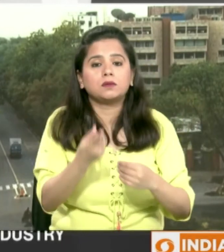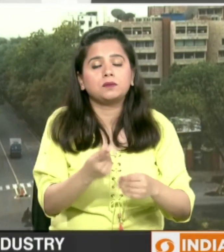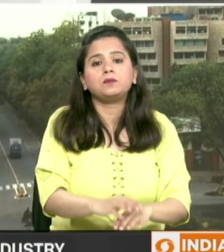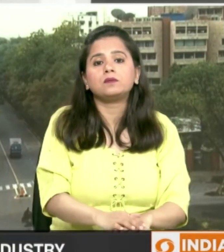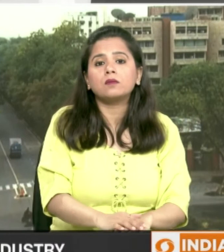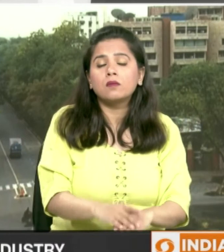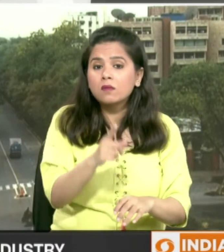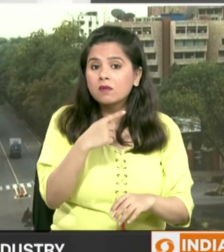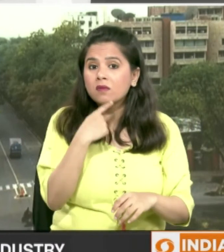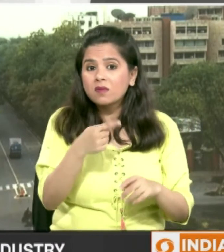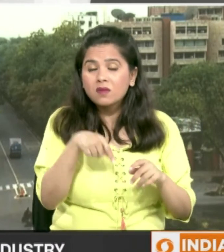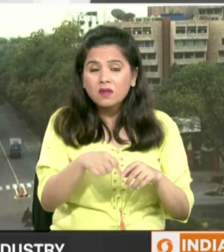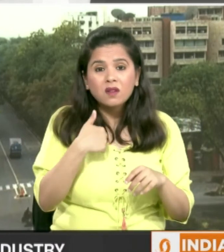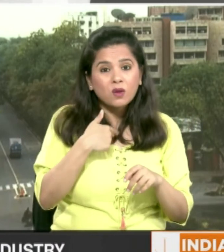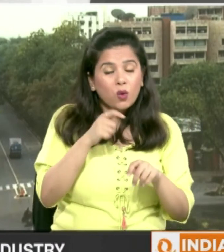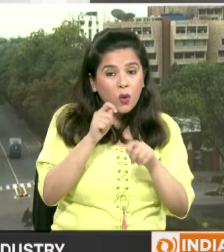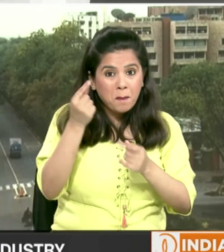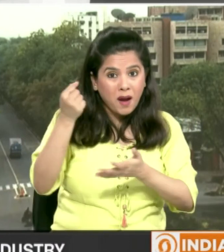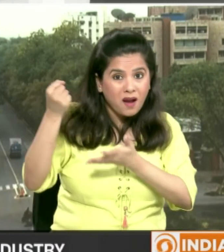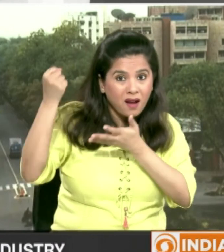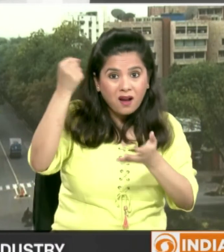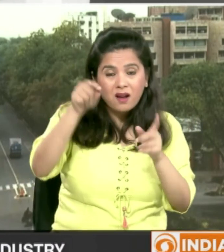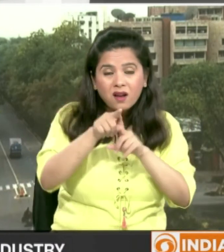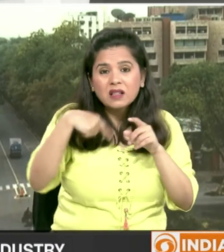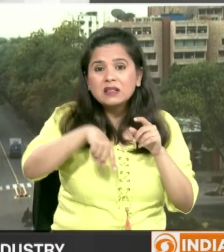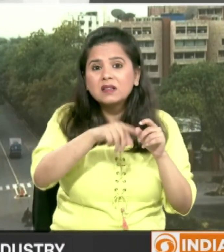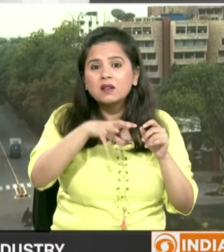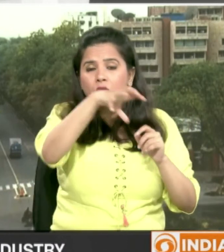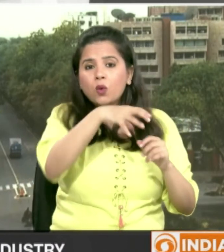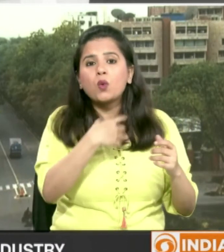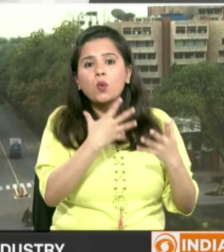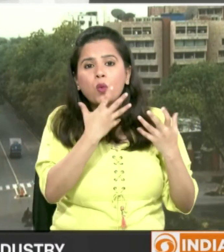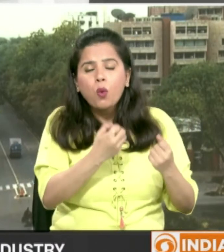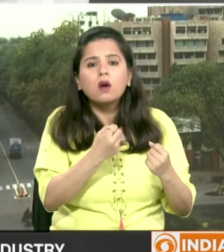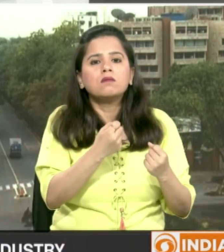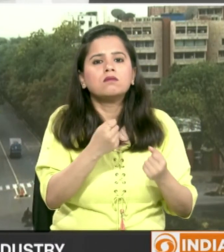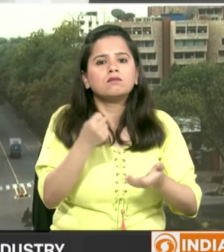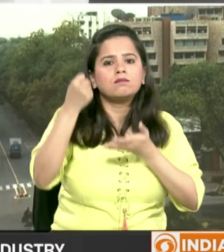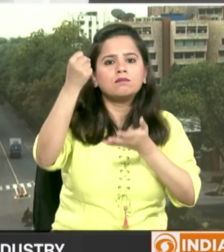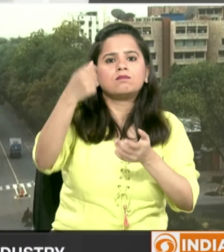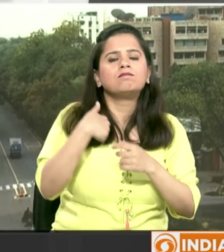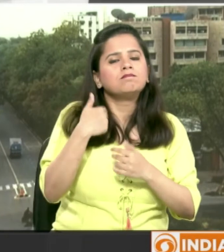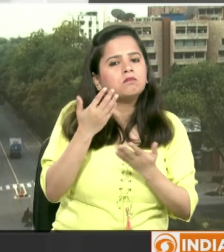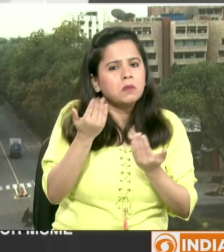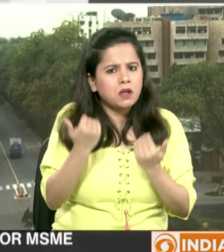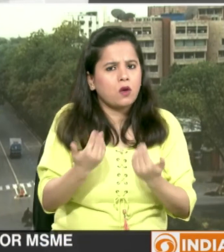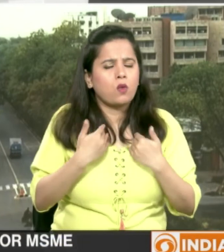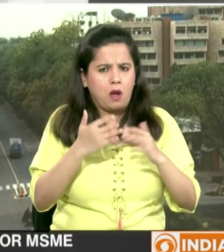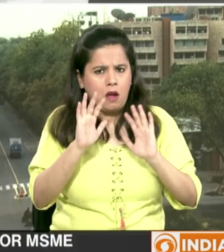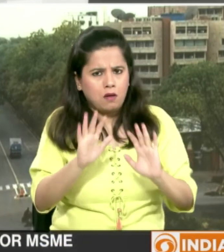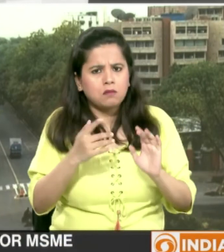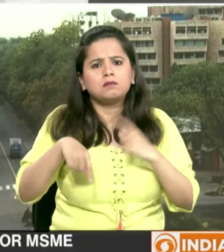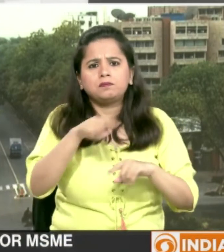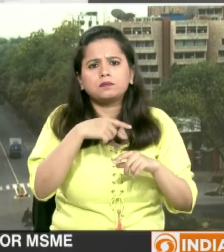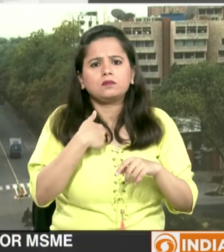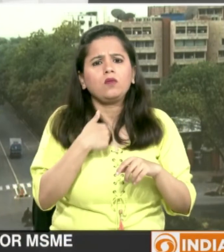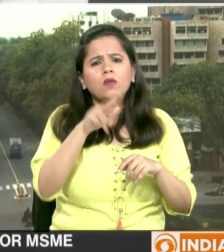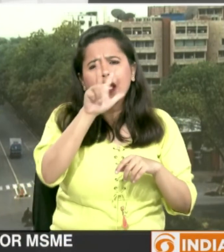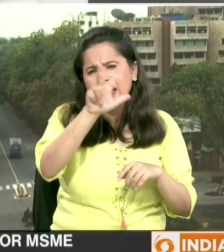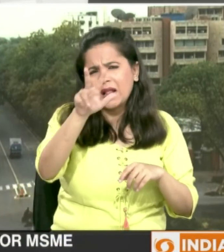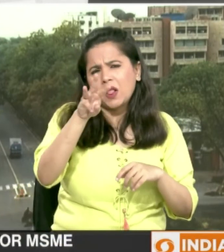This is going to give a good boost, a booster to village industries. Presently, we have the turnover of 88,000